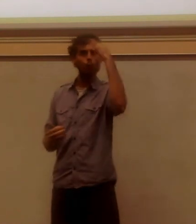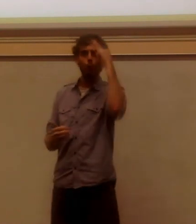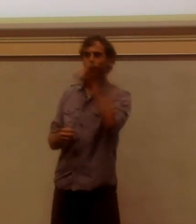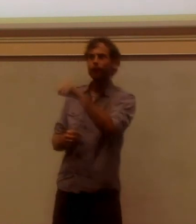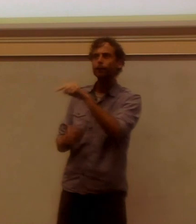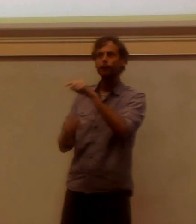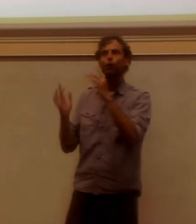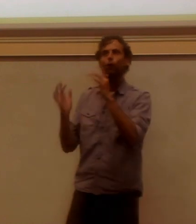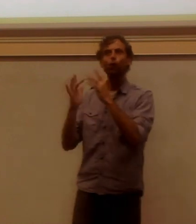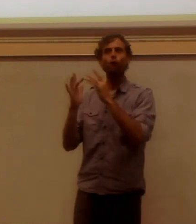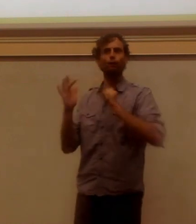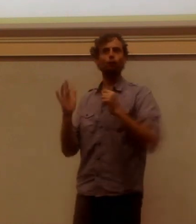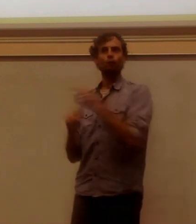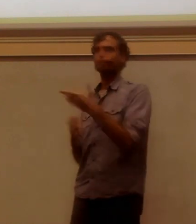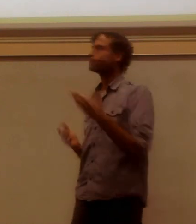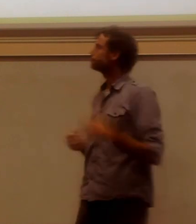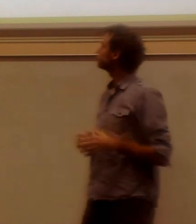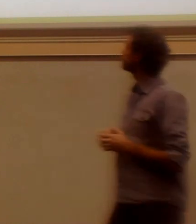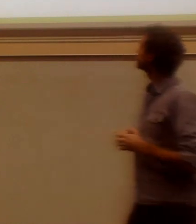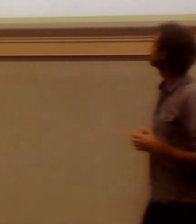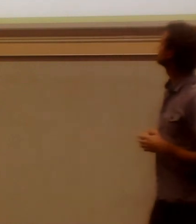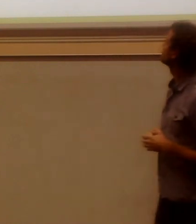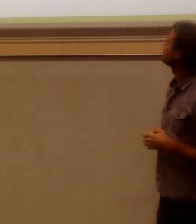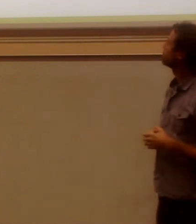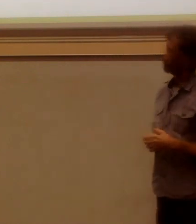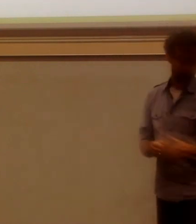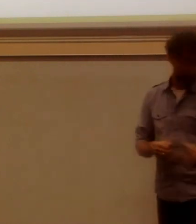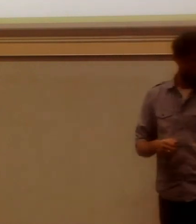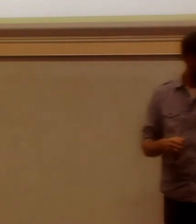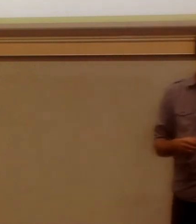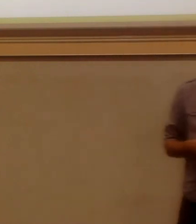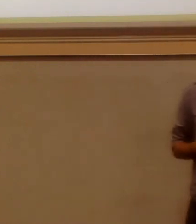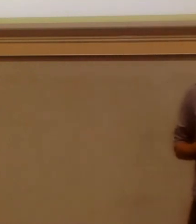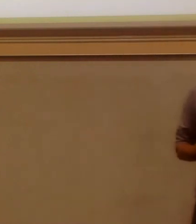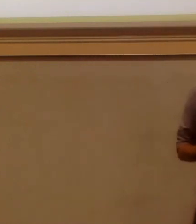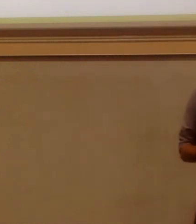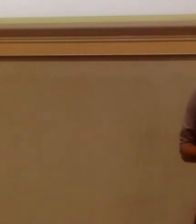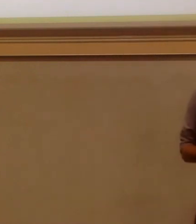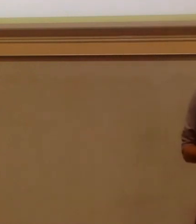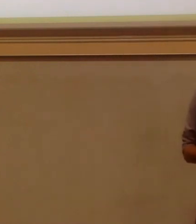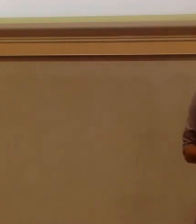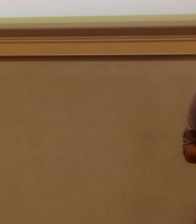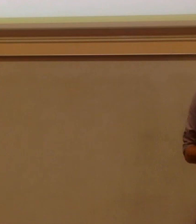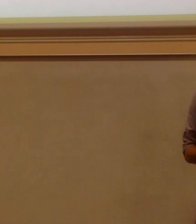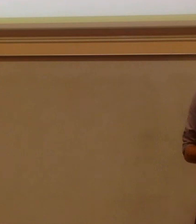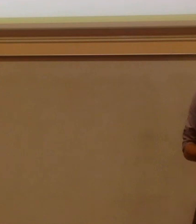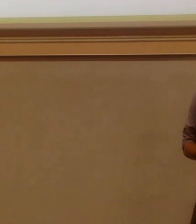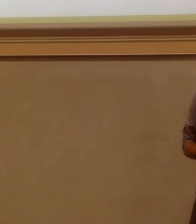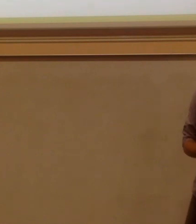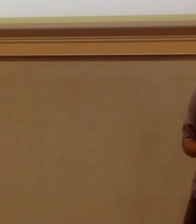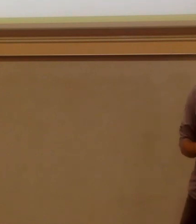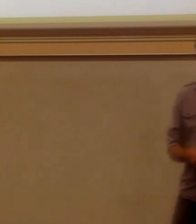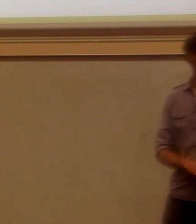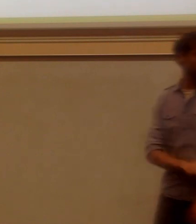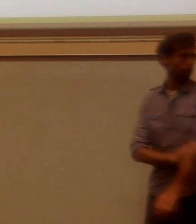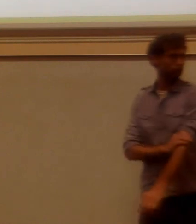this service didn't exist. So it was important for deaf people, as far as they were concerned, to see services in their own countries first before seeing it at the European